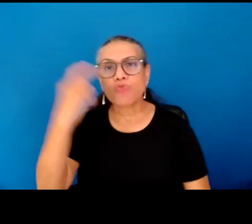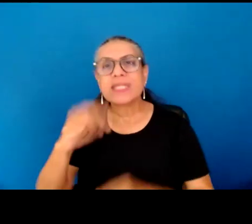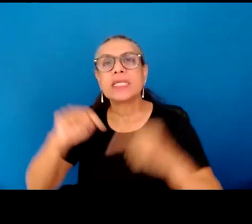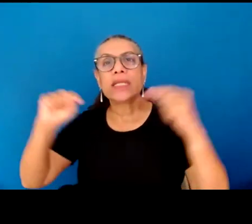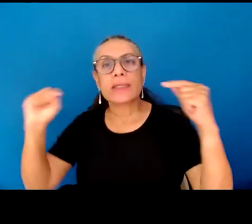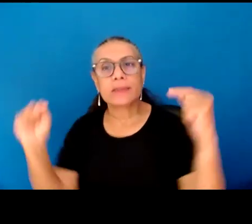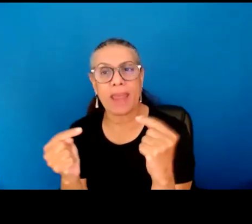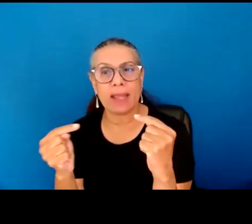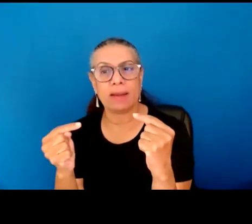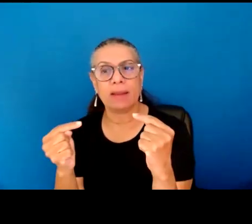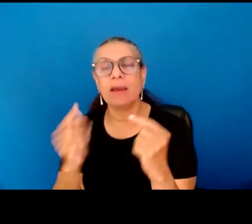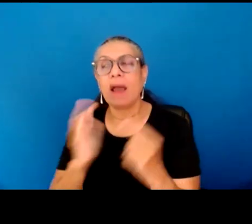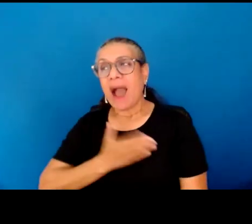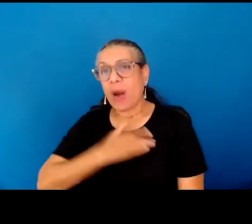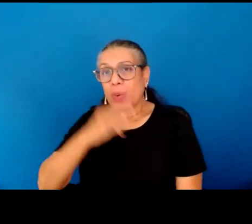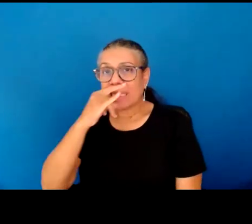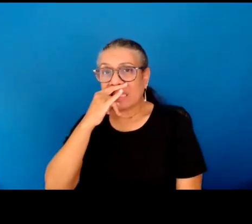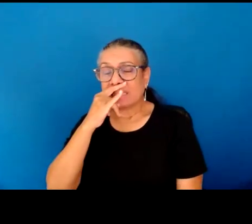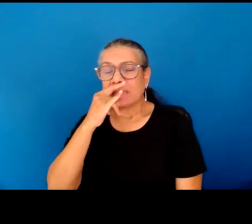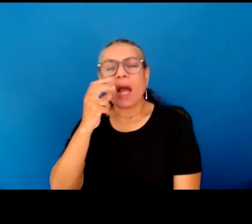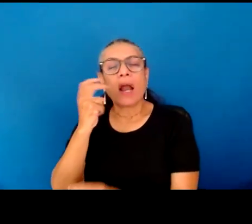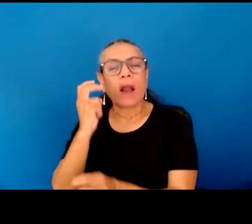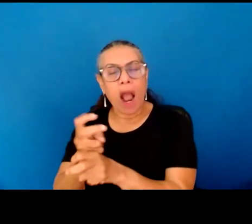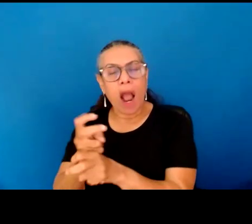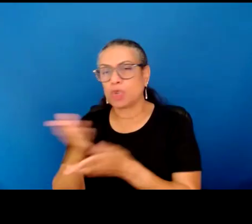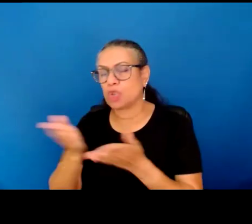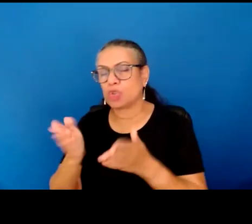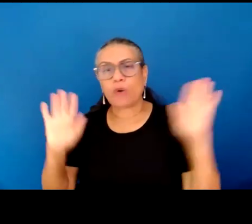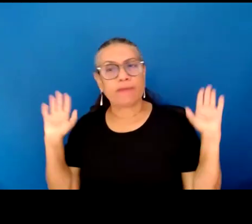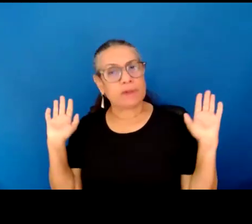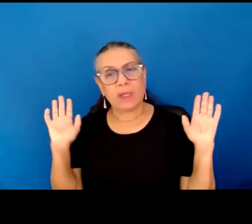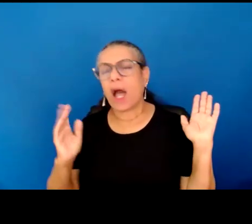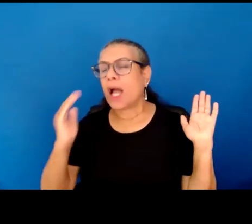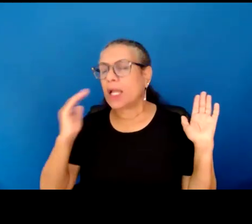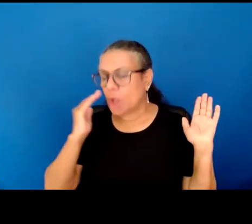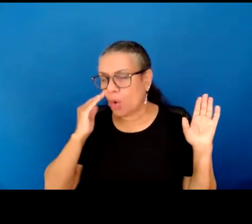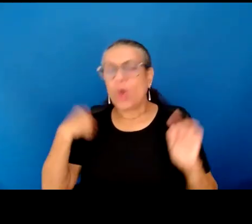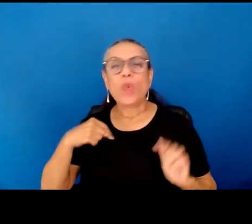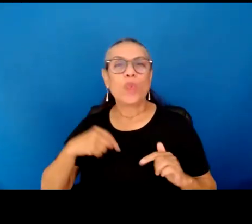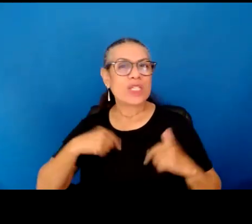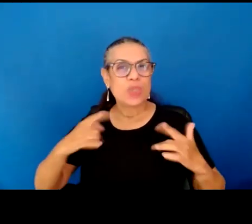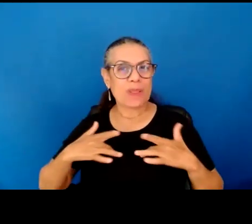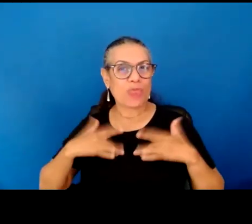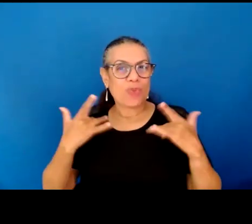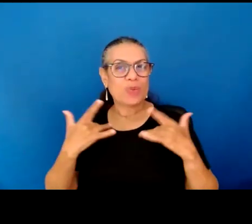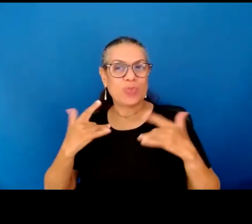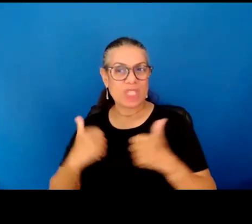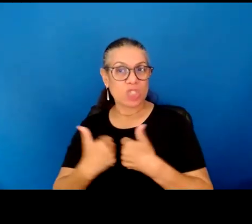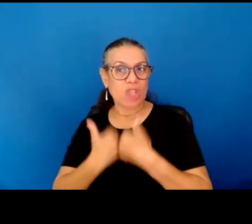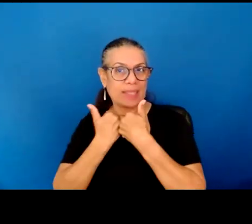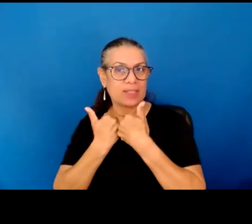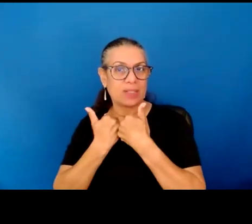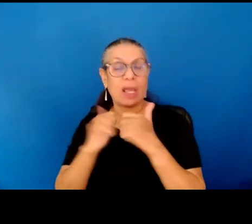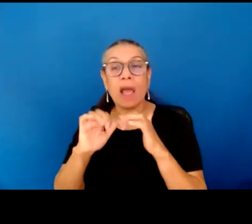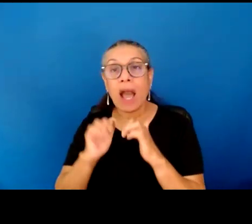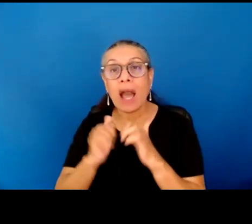that our kinds of kids are often the most difficult to serve. They just are. And we should delight in the challenge. The number of ways in which it becomes easy